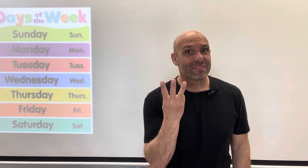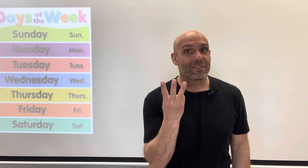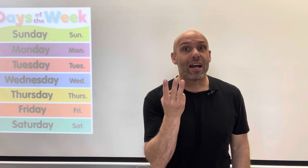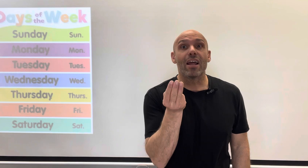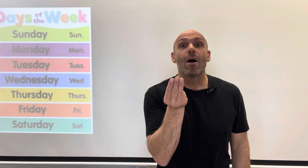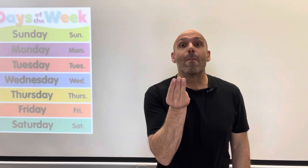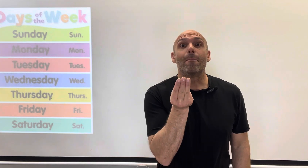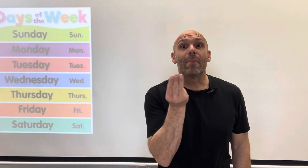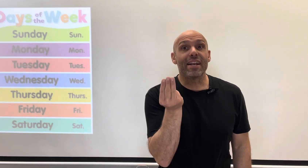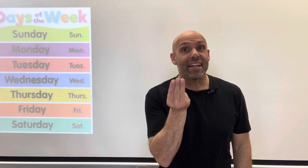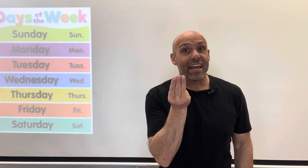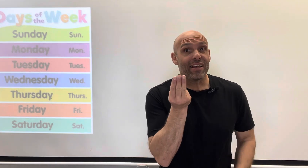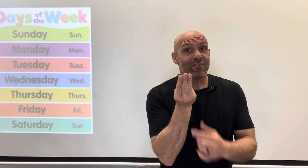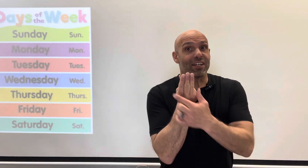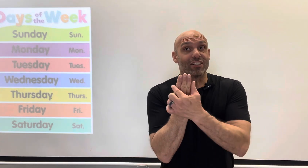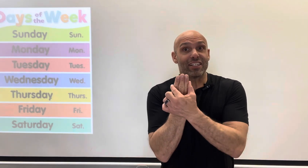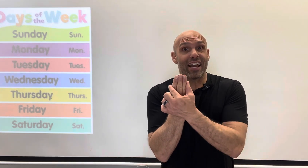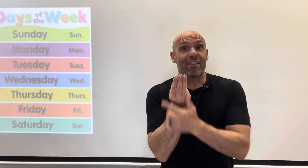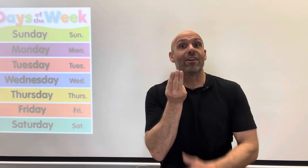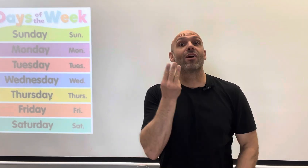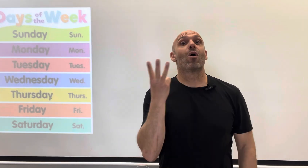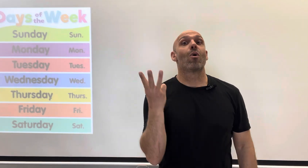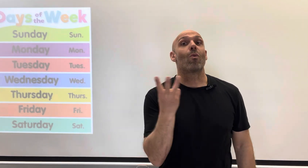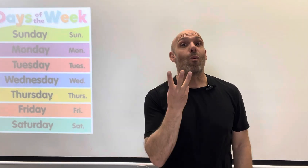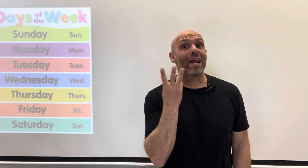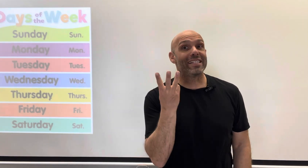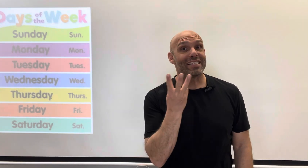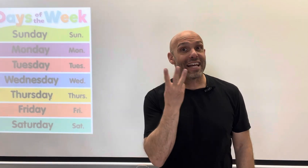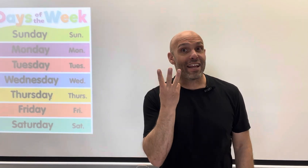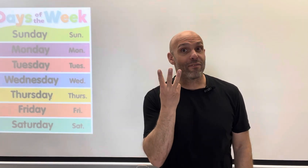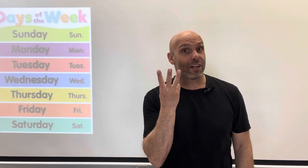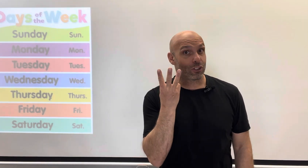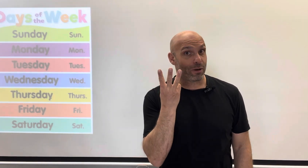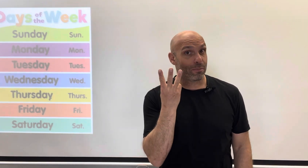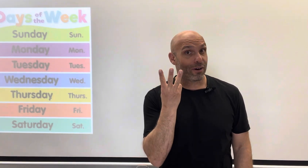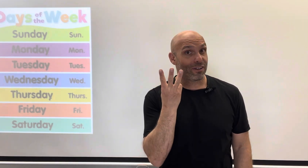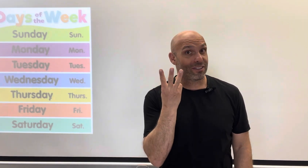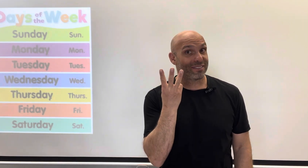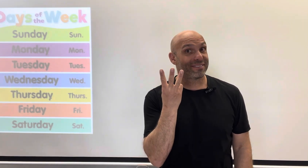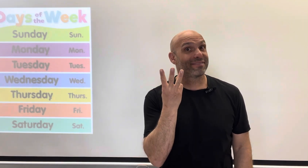Right? Monday, fingers together. Wednesday, fingers spread apart.